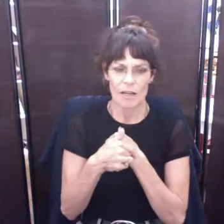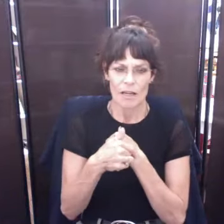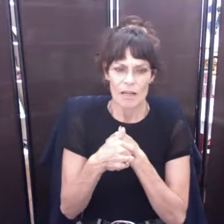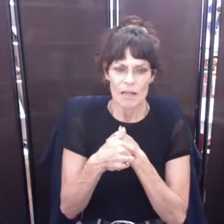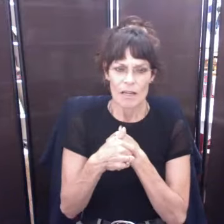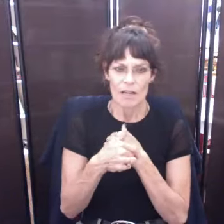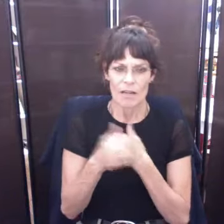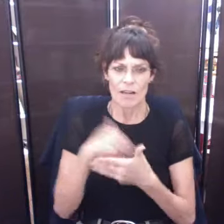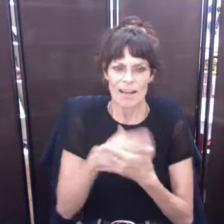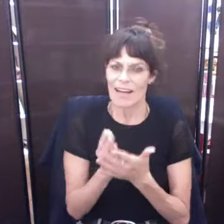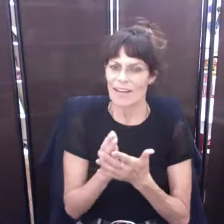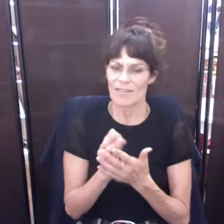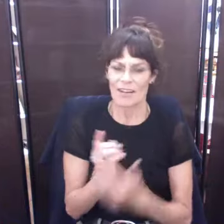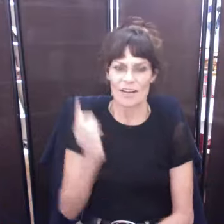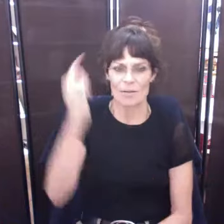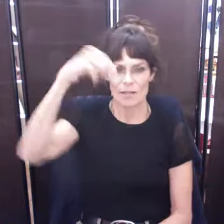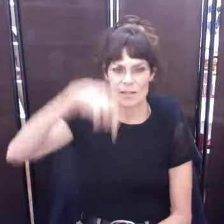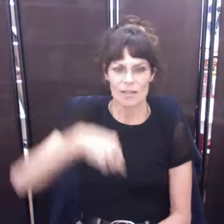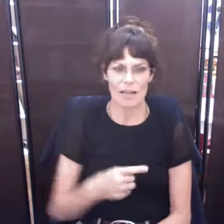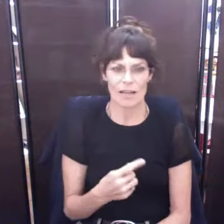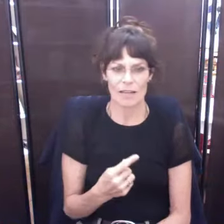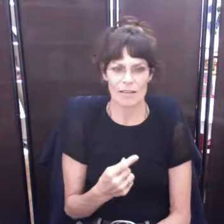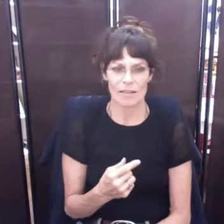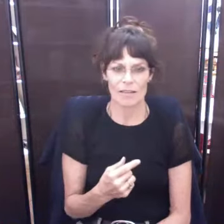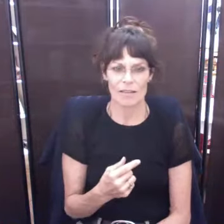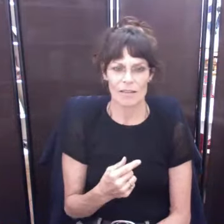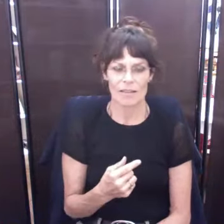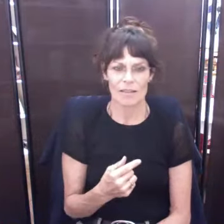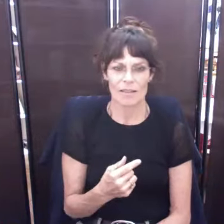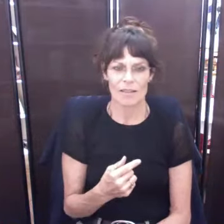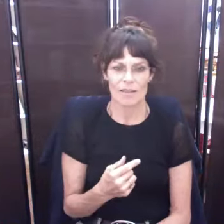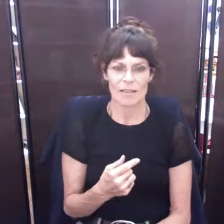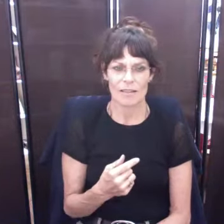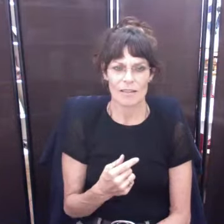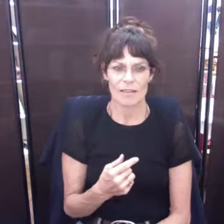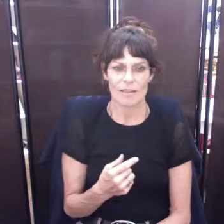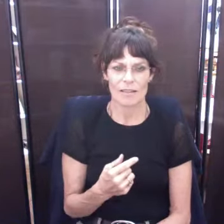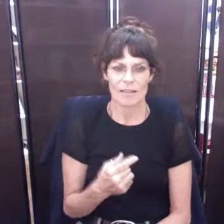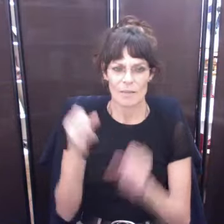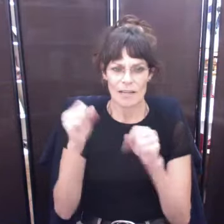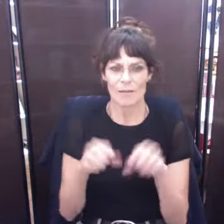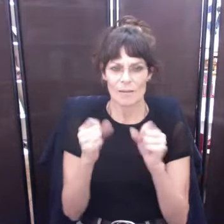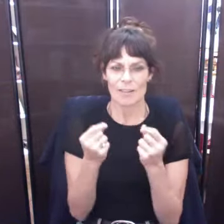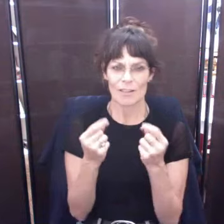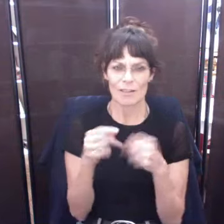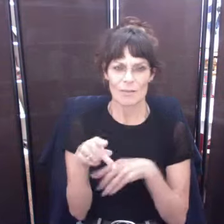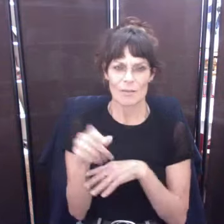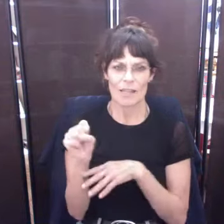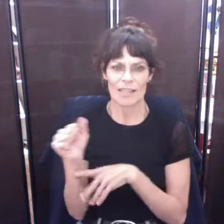ups and downs. I've been able to do a PSA at your